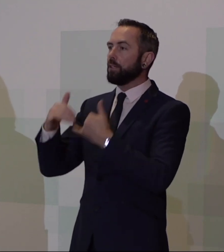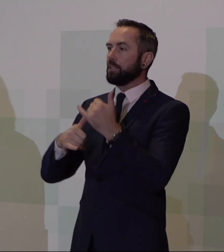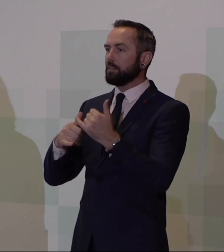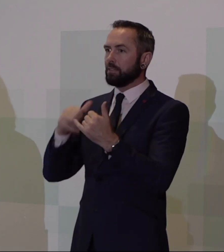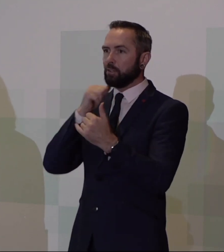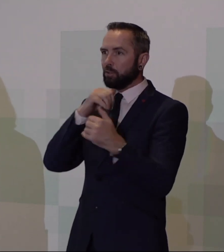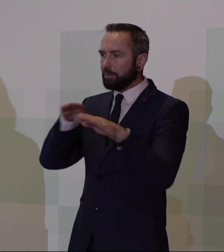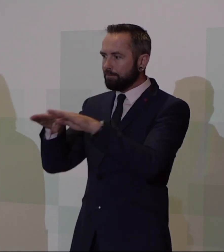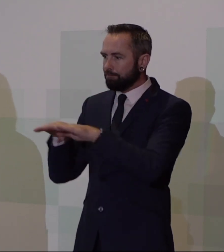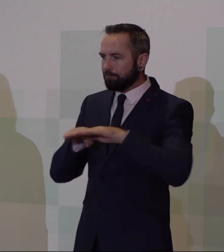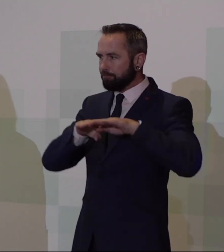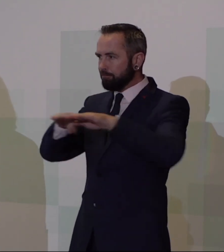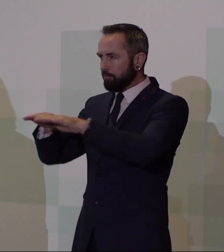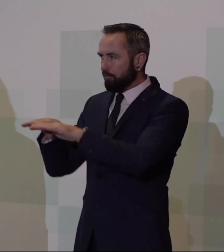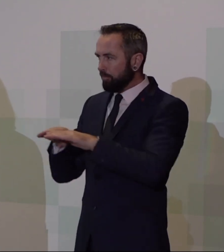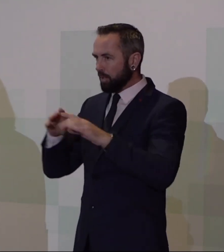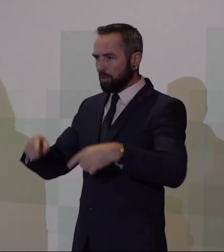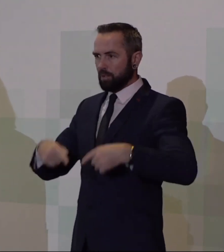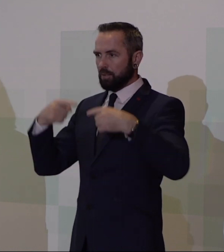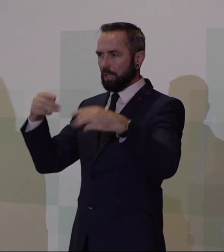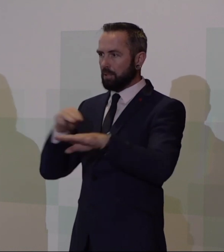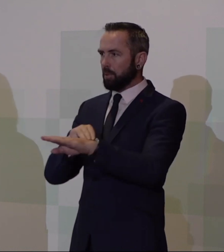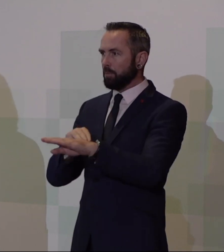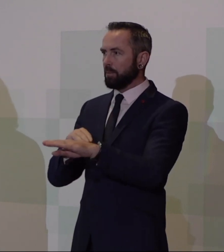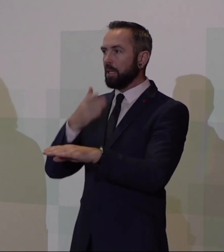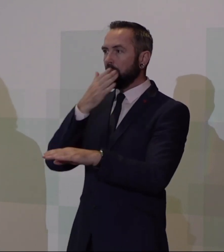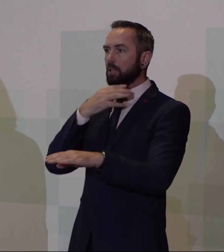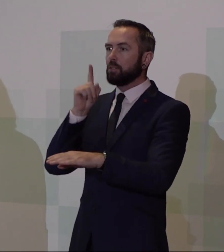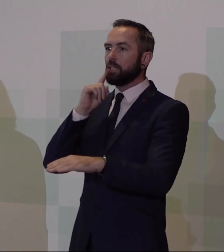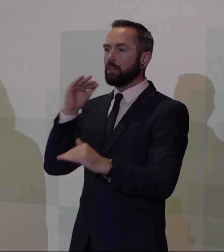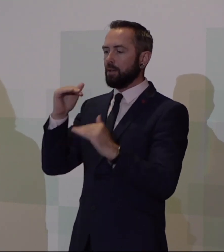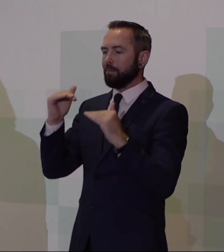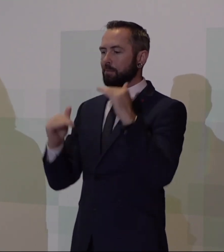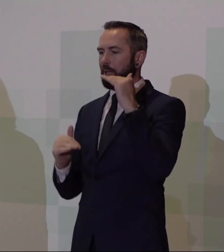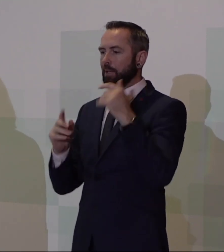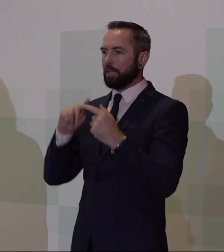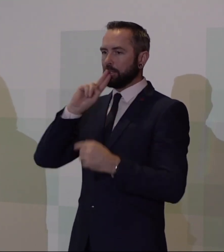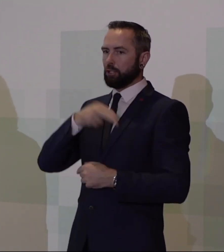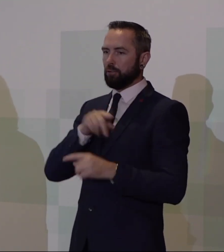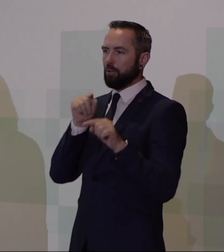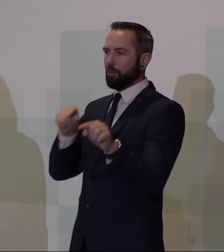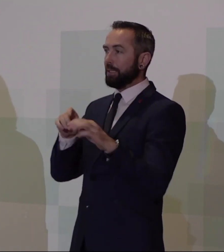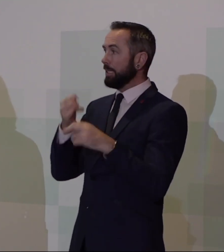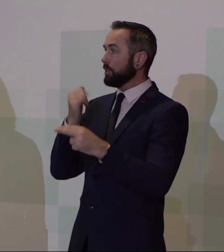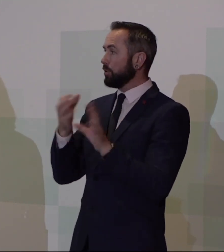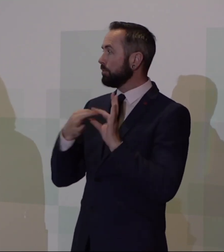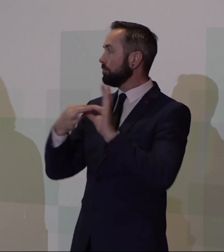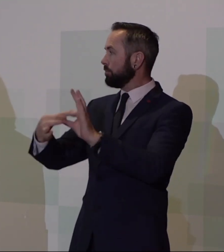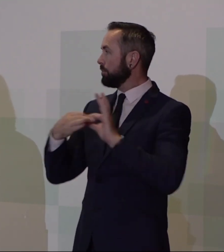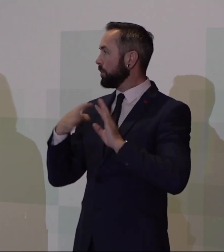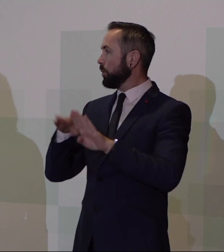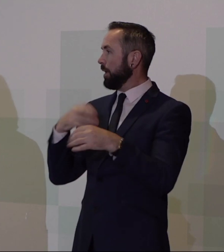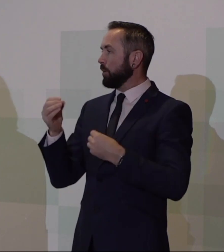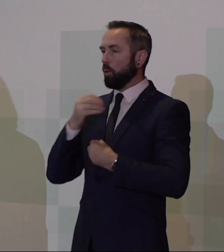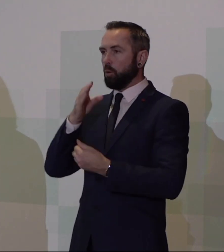all to tackle the inequities around subject uptake, gender imbalance, and stereotype threat. Each school that we engaged with had their